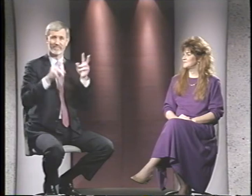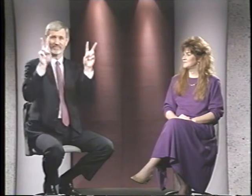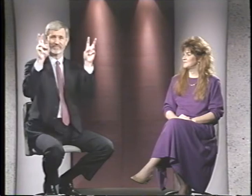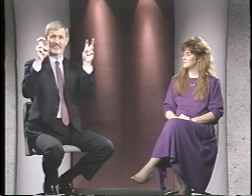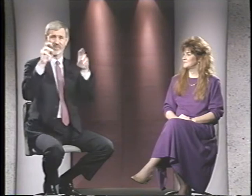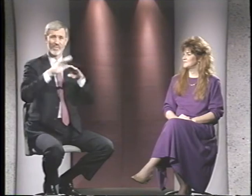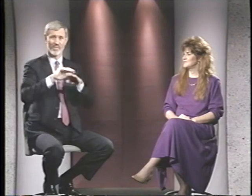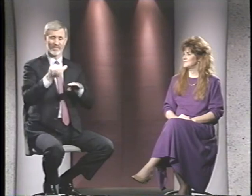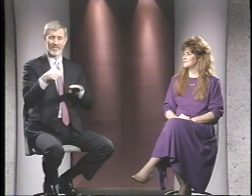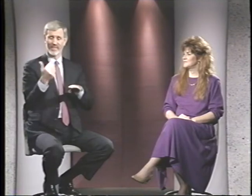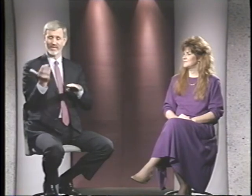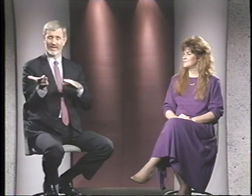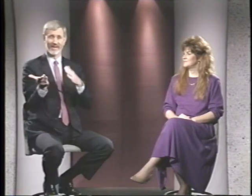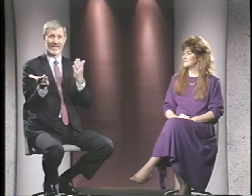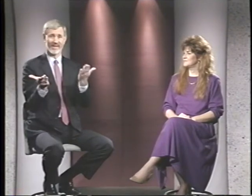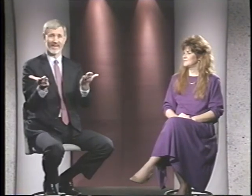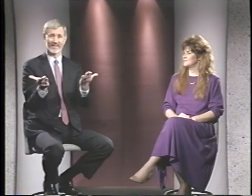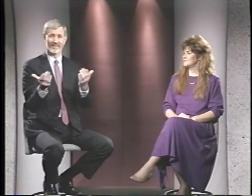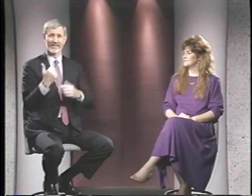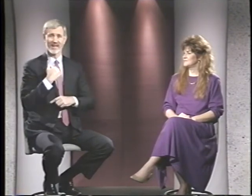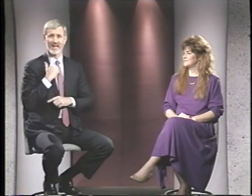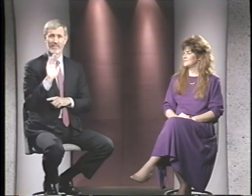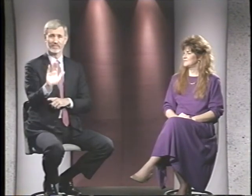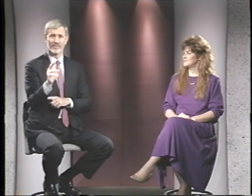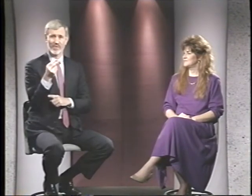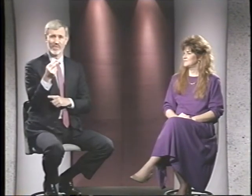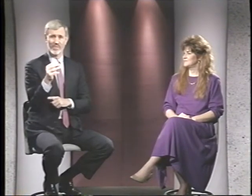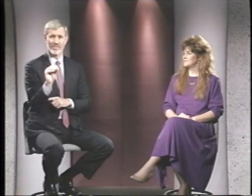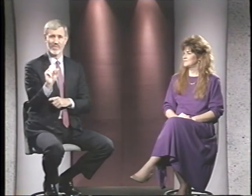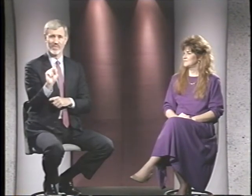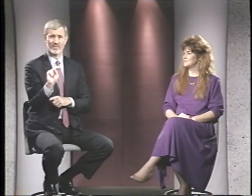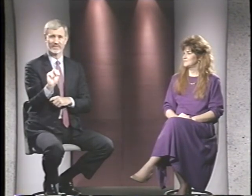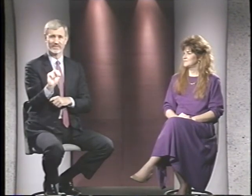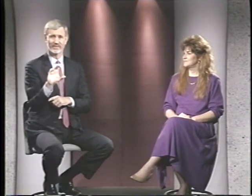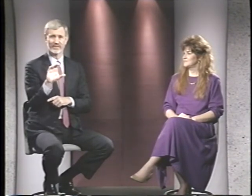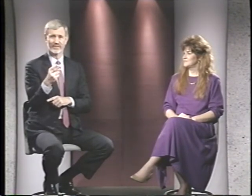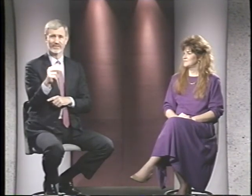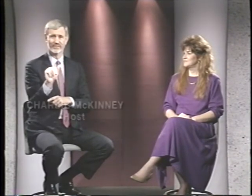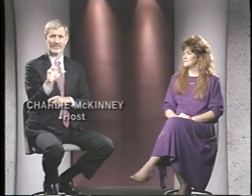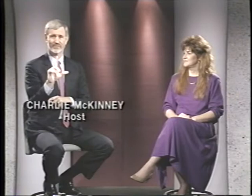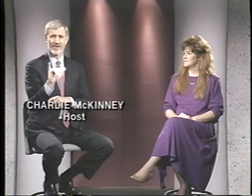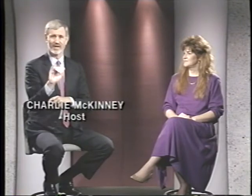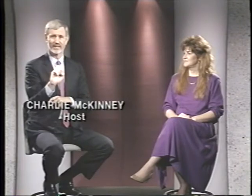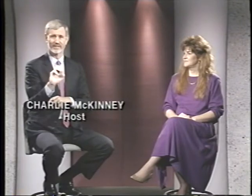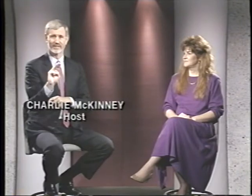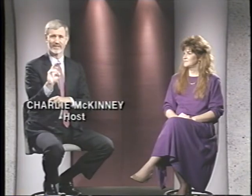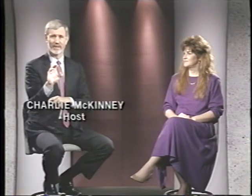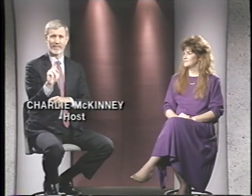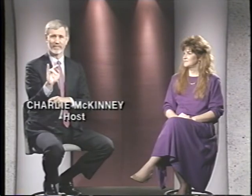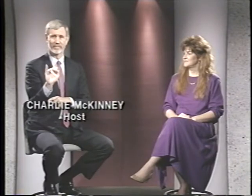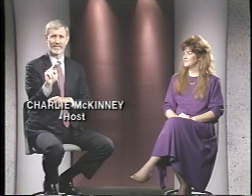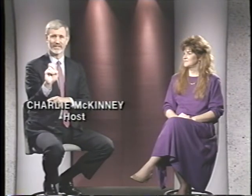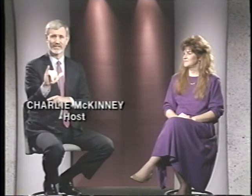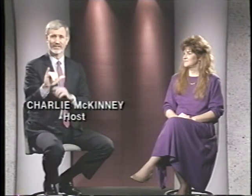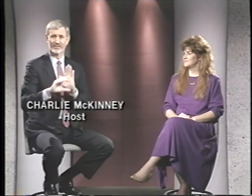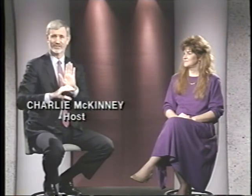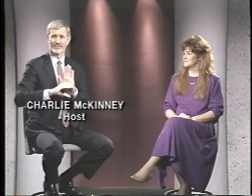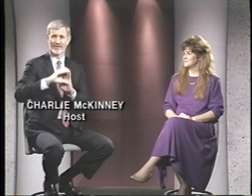program of On the Other Hand. I'm your host, Charlie McKinney.